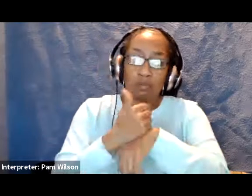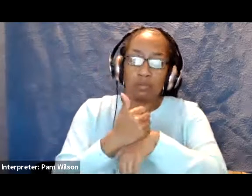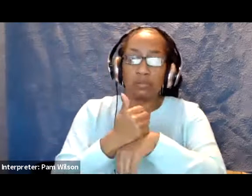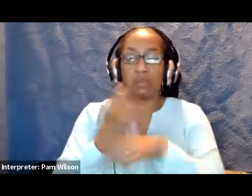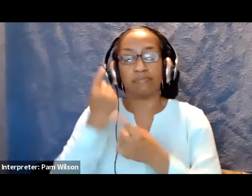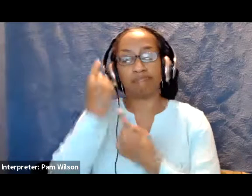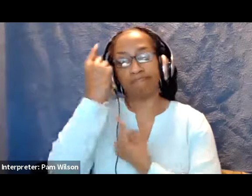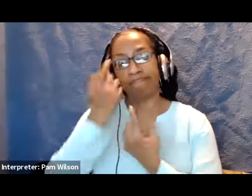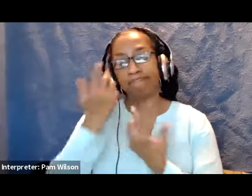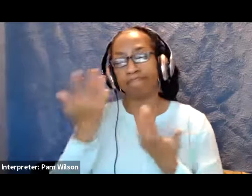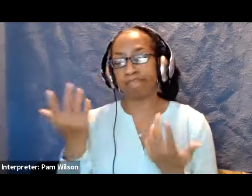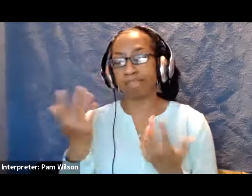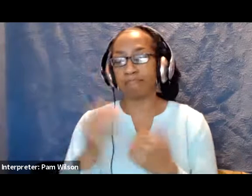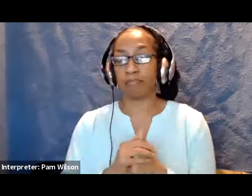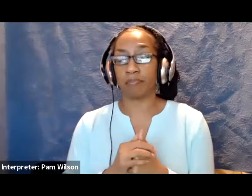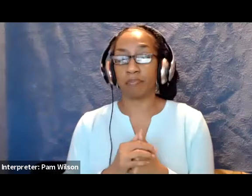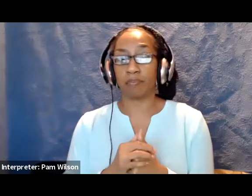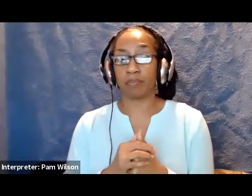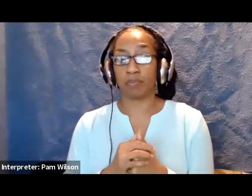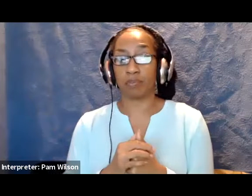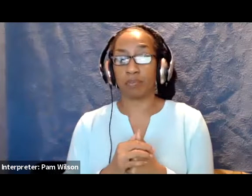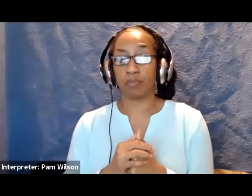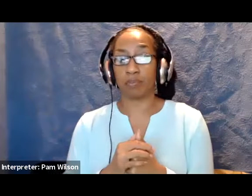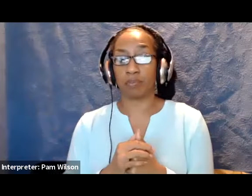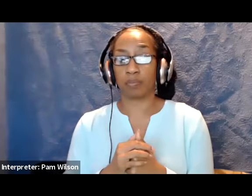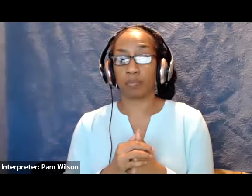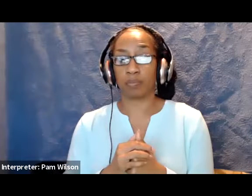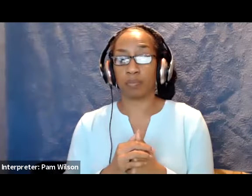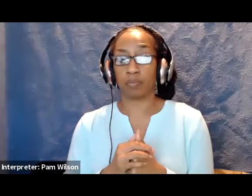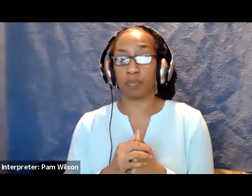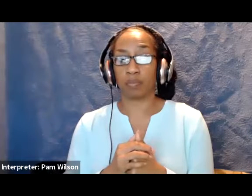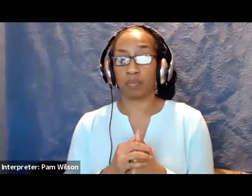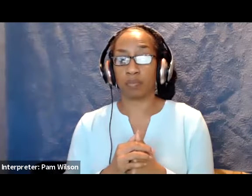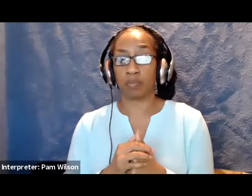about. Now, these are just